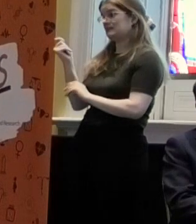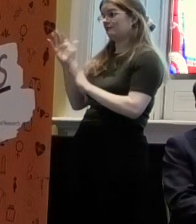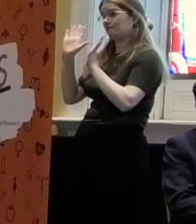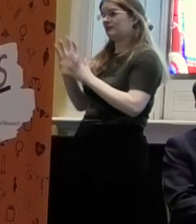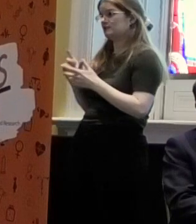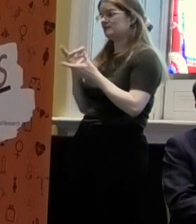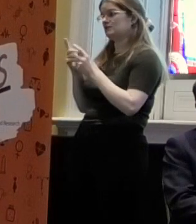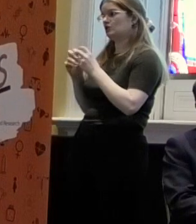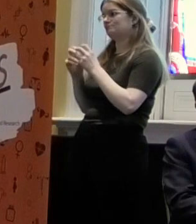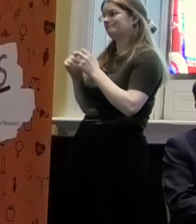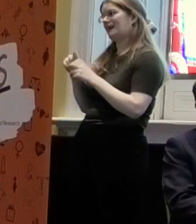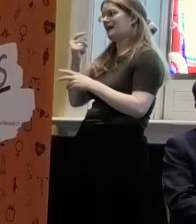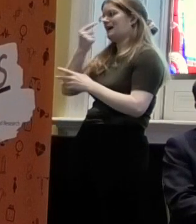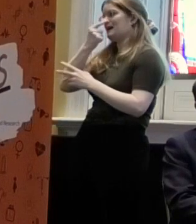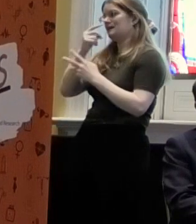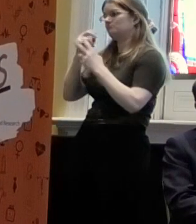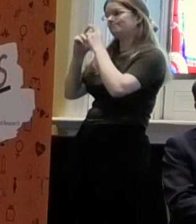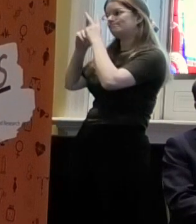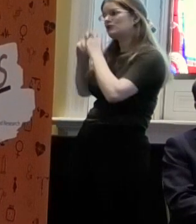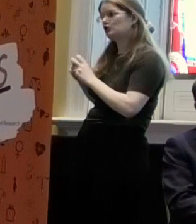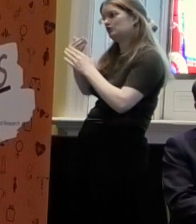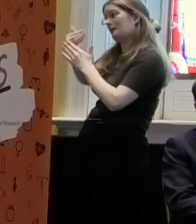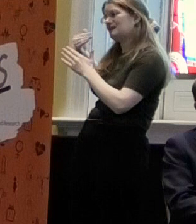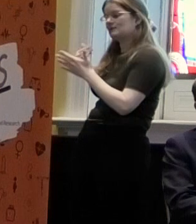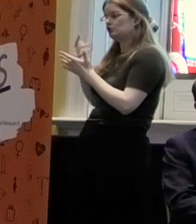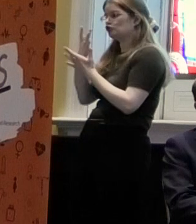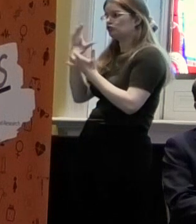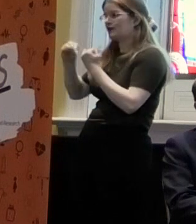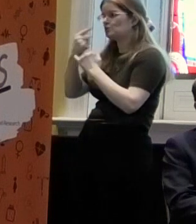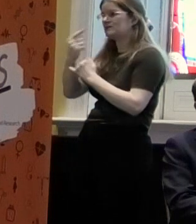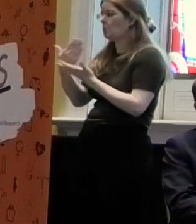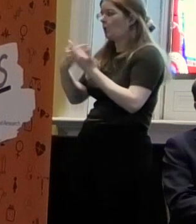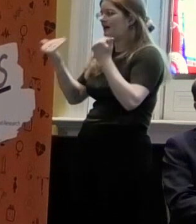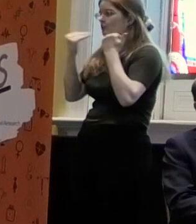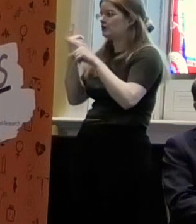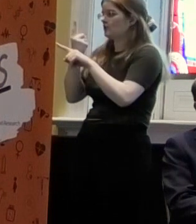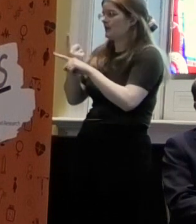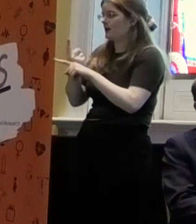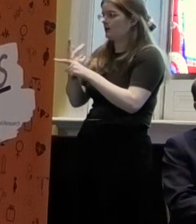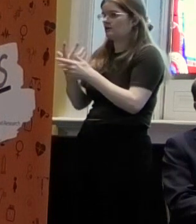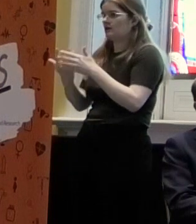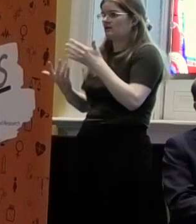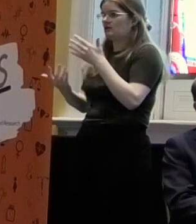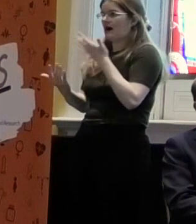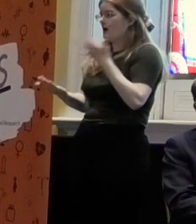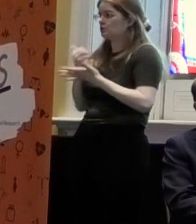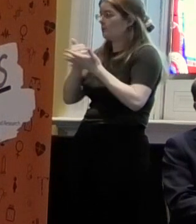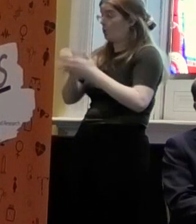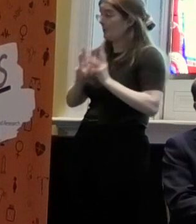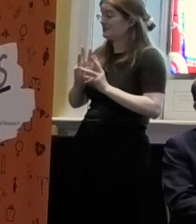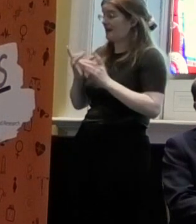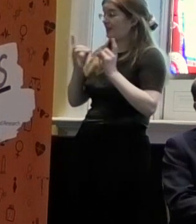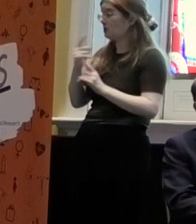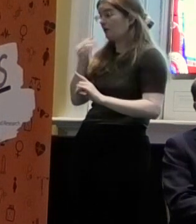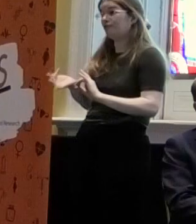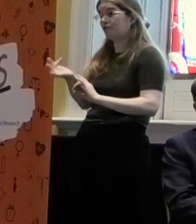and gap map about what research evidence is there around interventions to support women's health. And they did find some